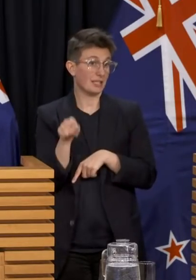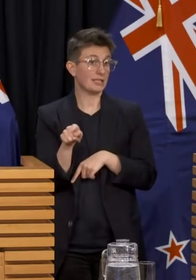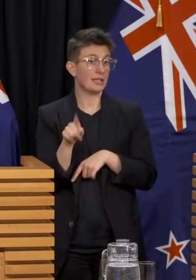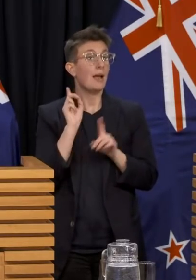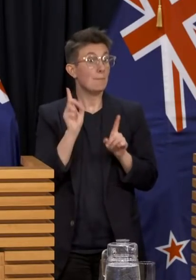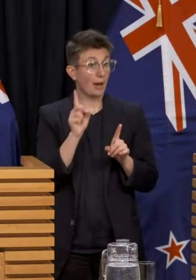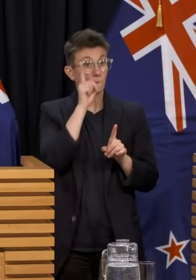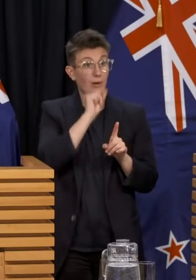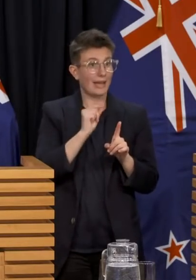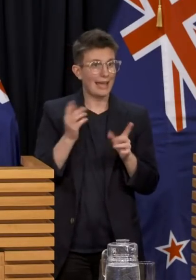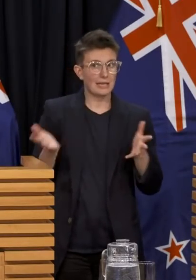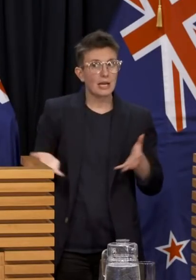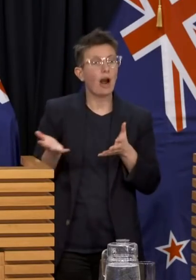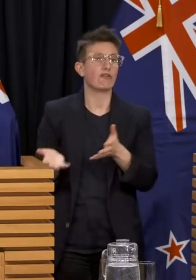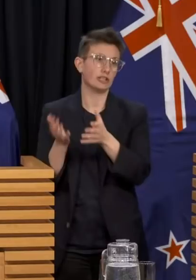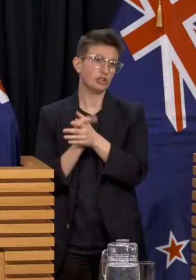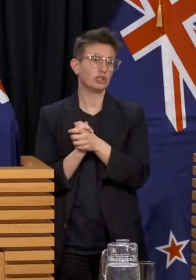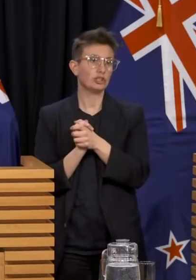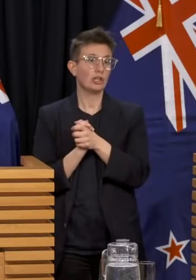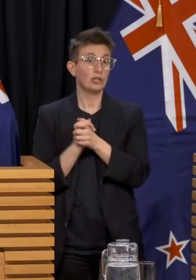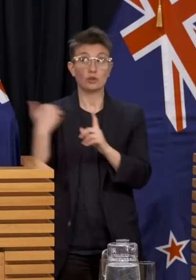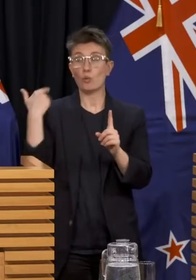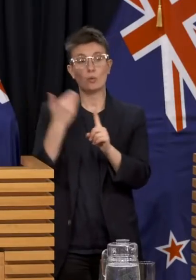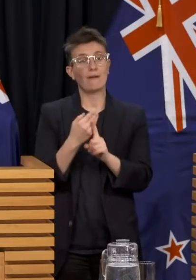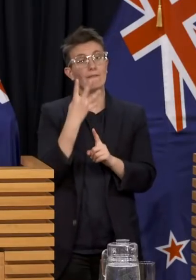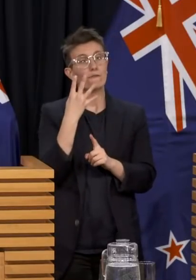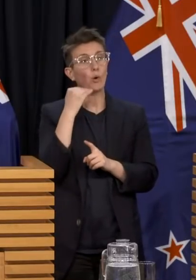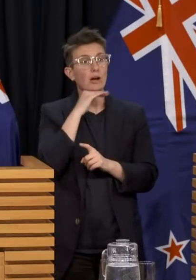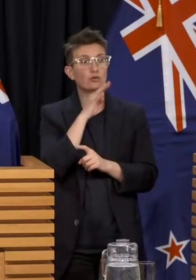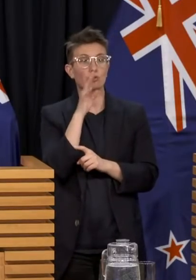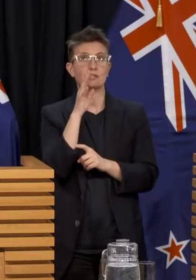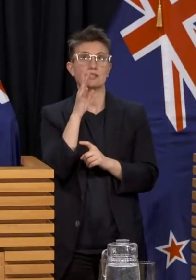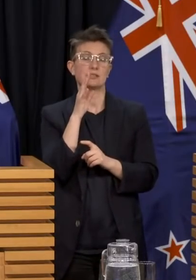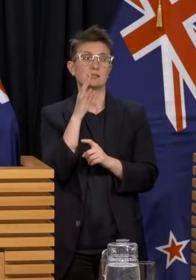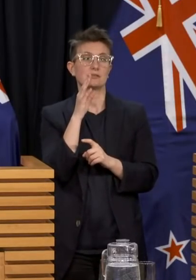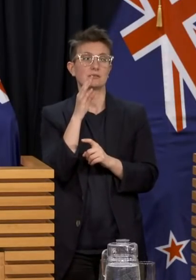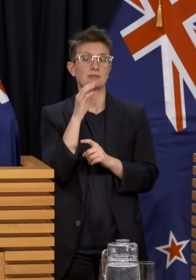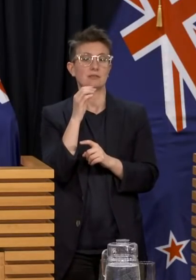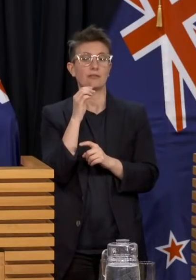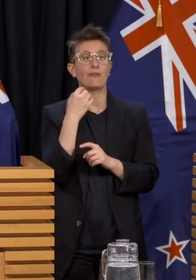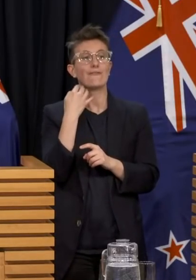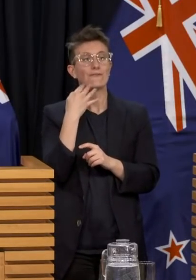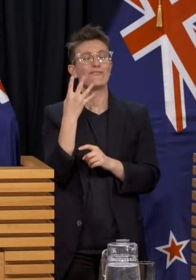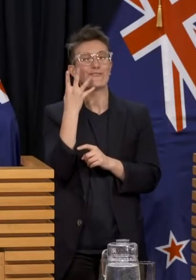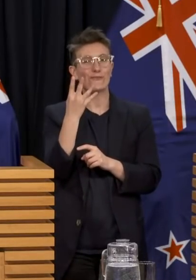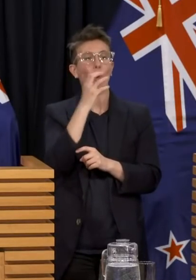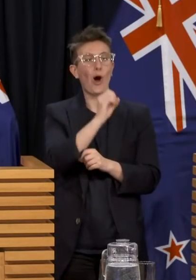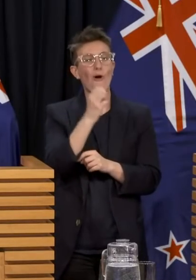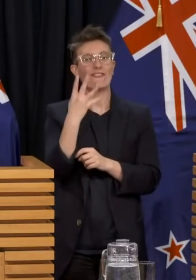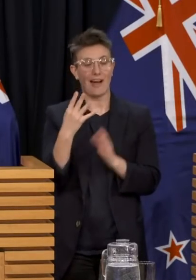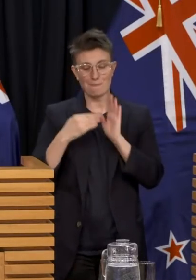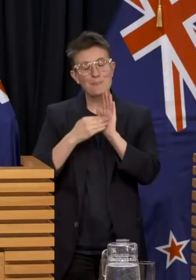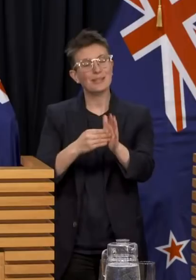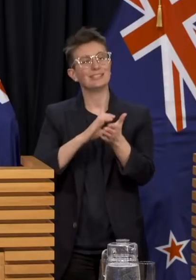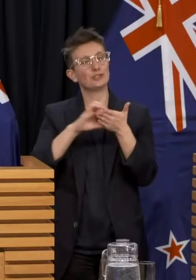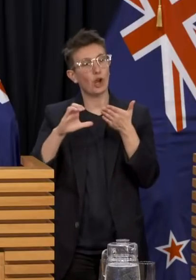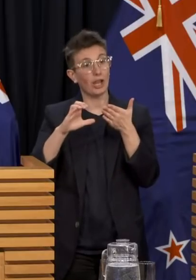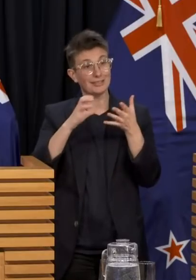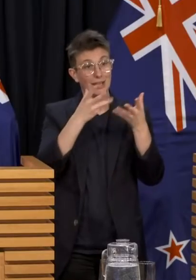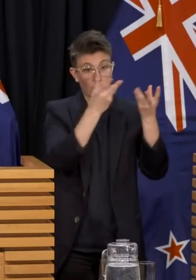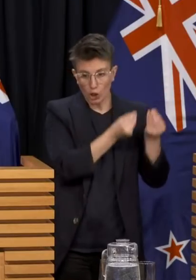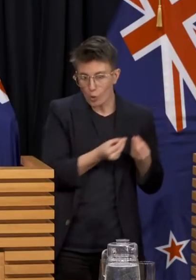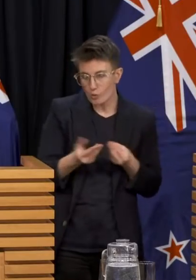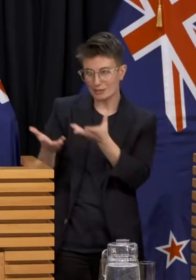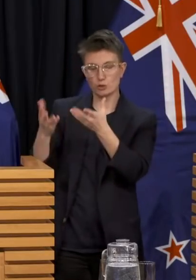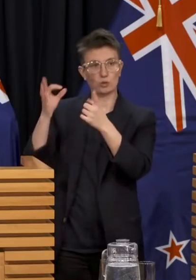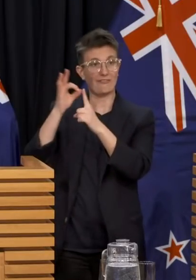had $405 million go into Pharmac. Now, I acknowledge that some of that, $185